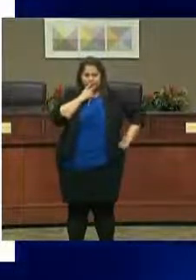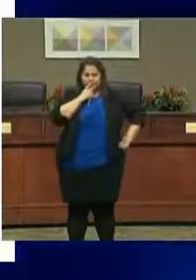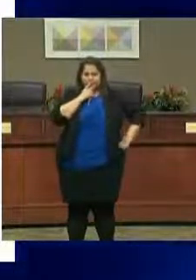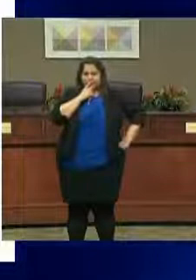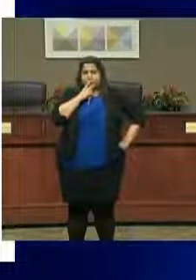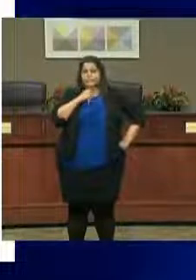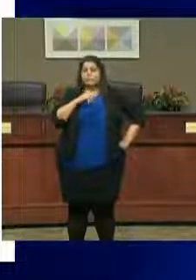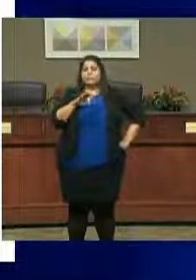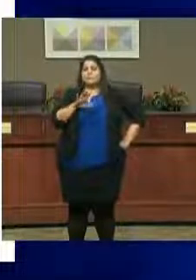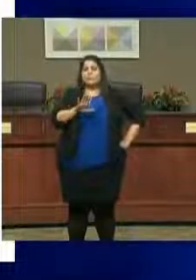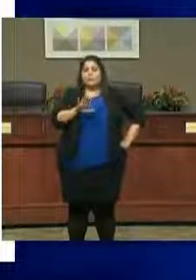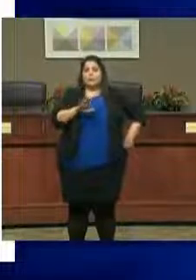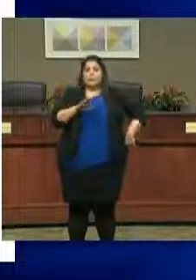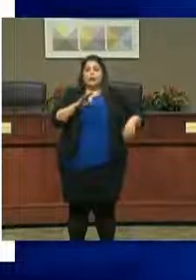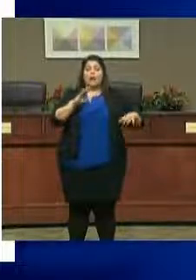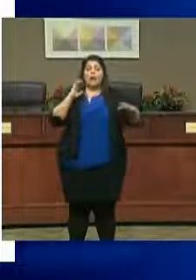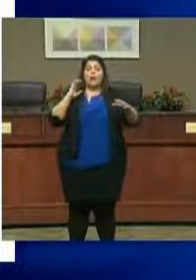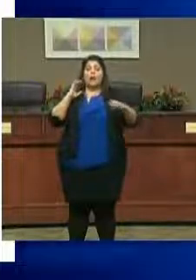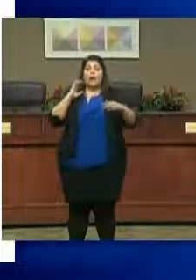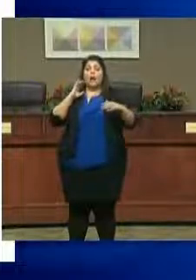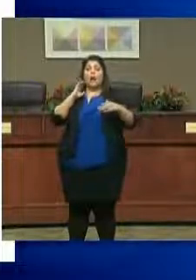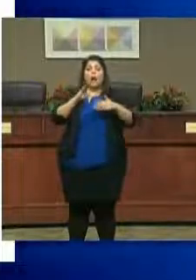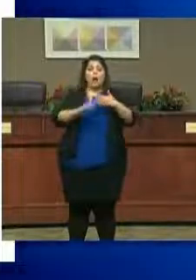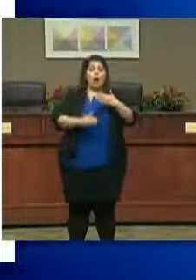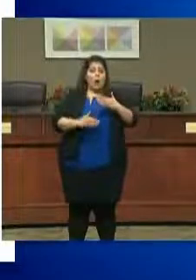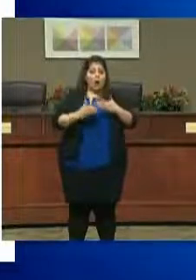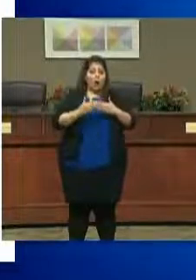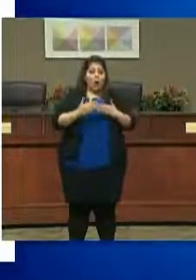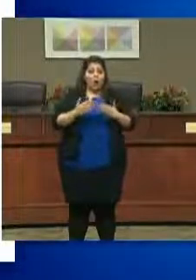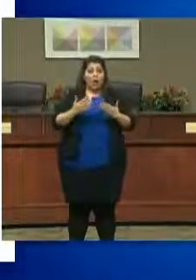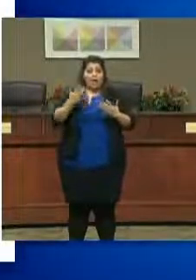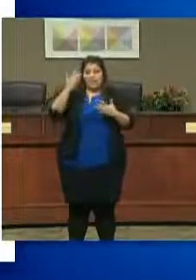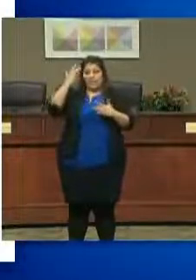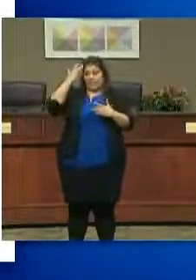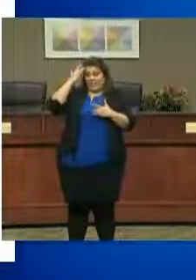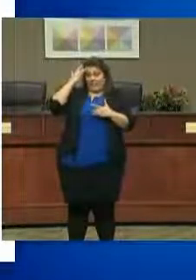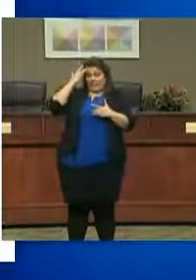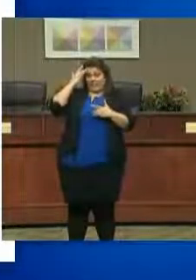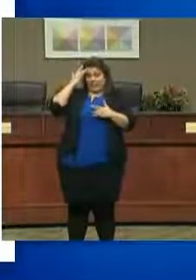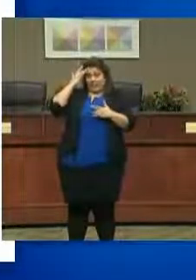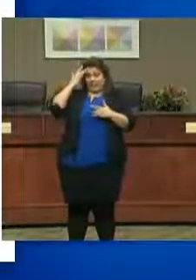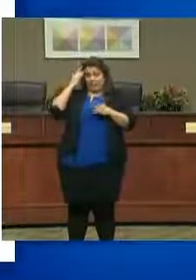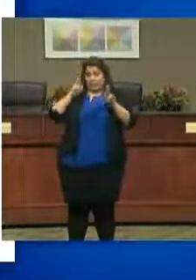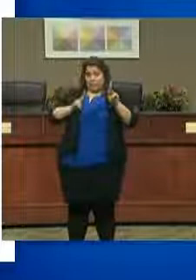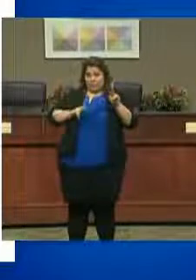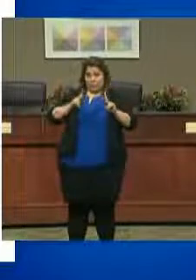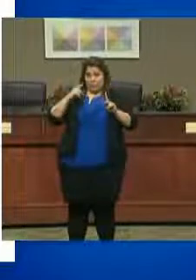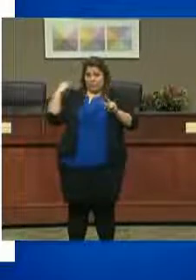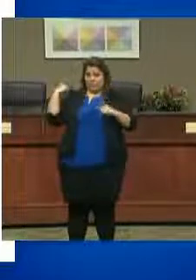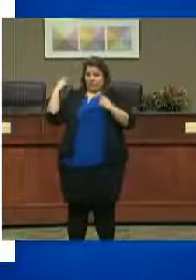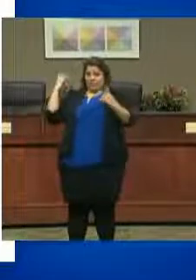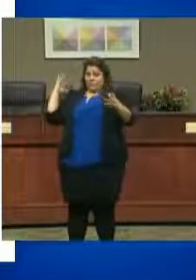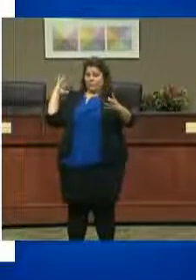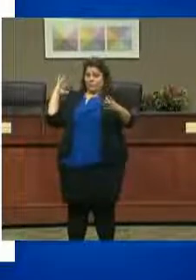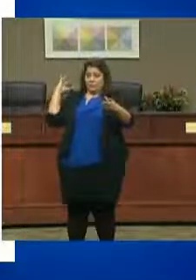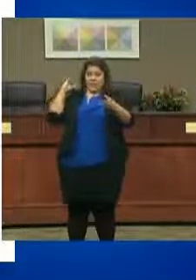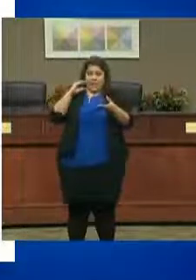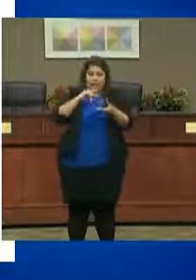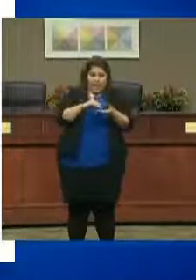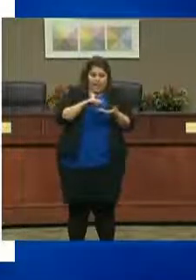58% of all cases that we have since the beginning of the pandemic have been